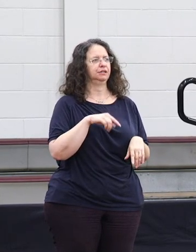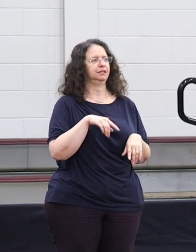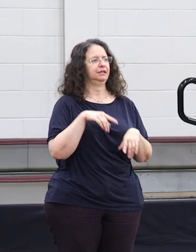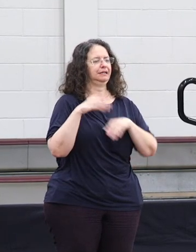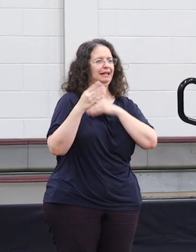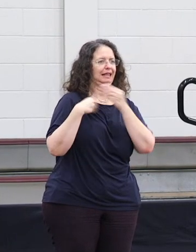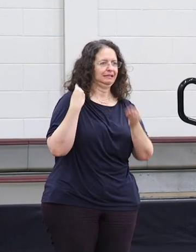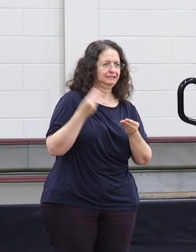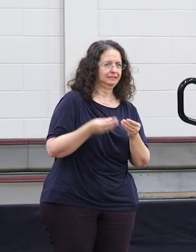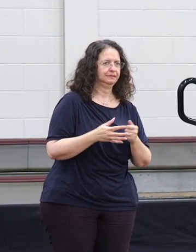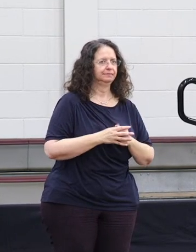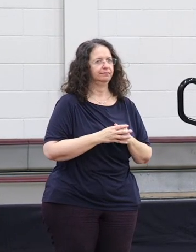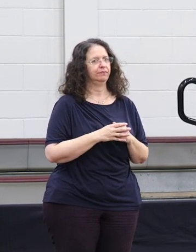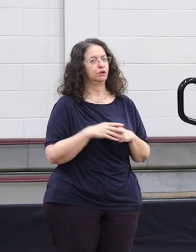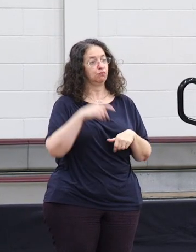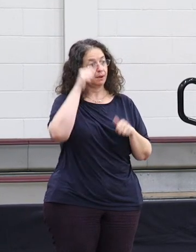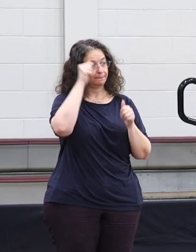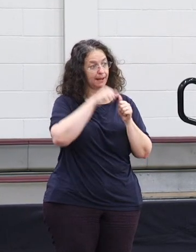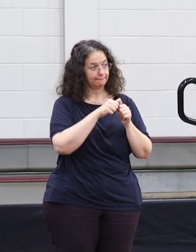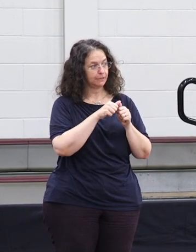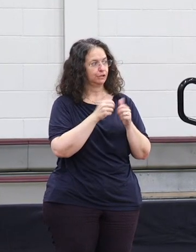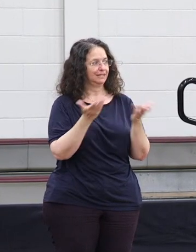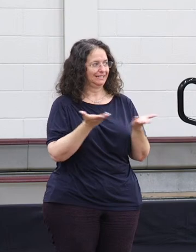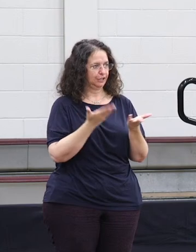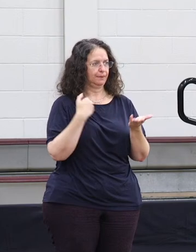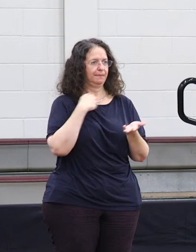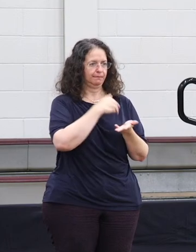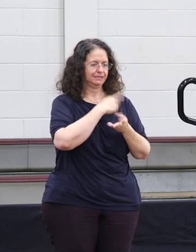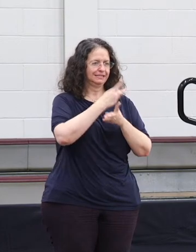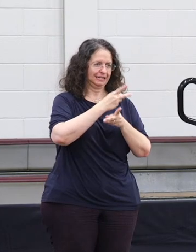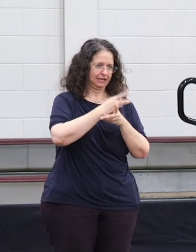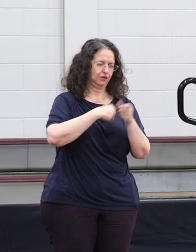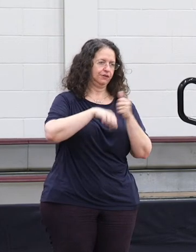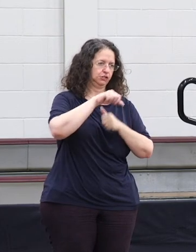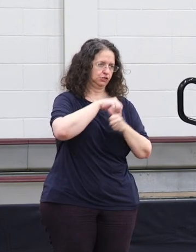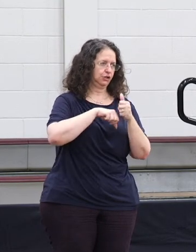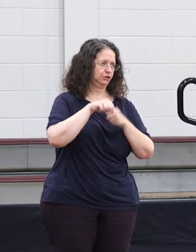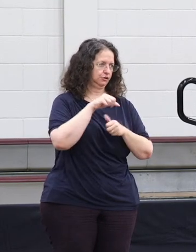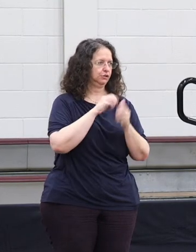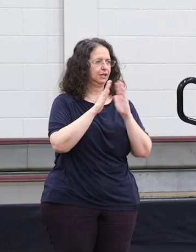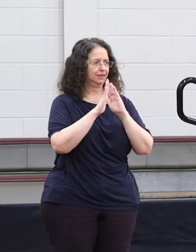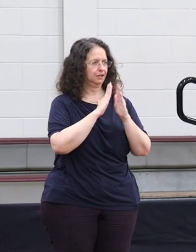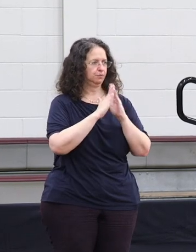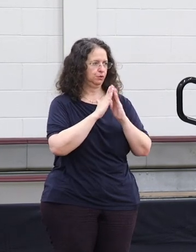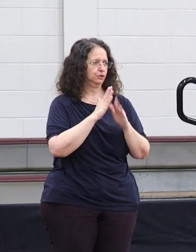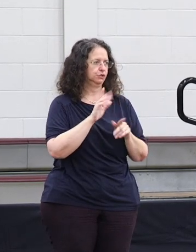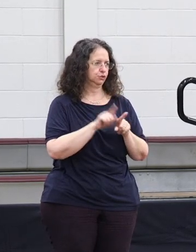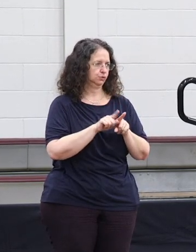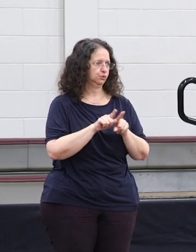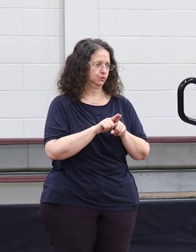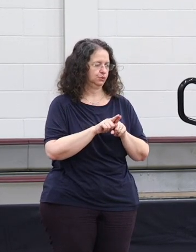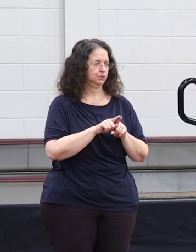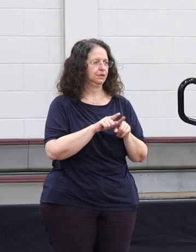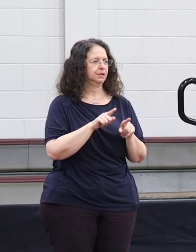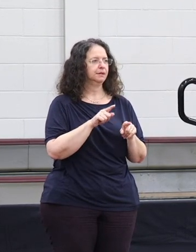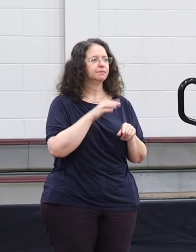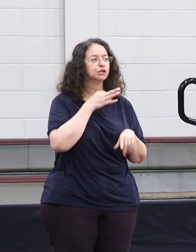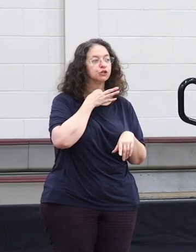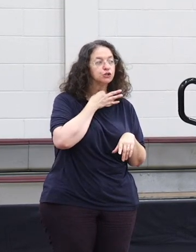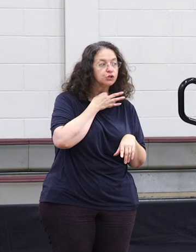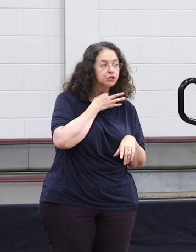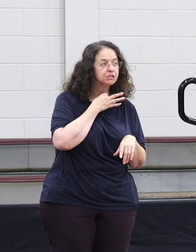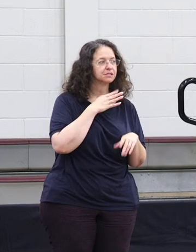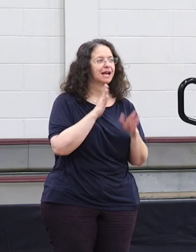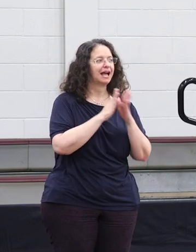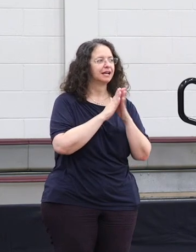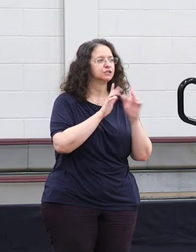legacy. Remember, Ramley members take care of one another and their community. Be curious.